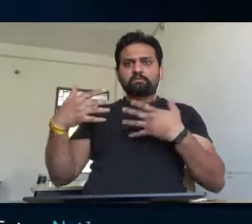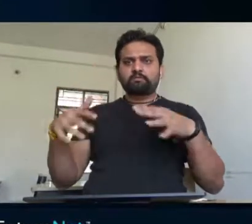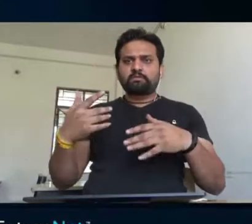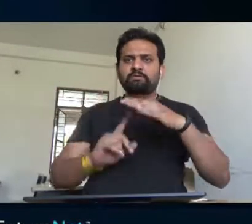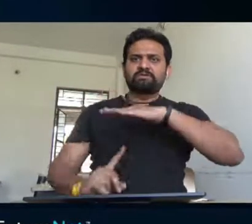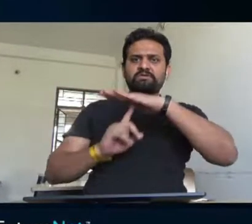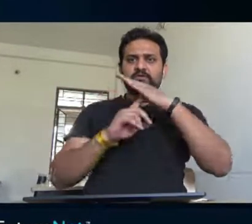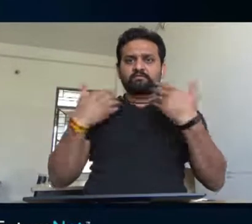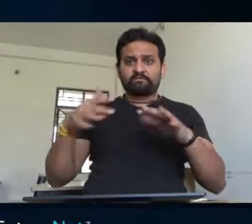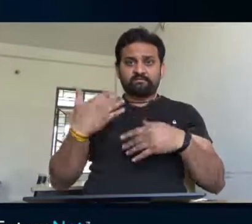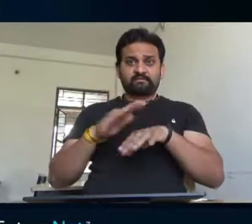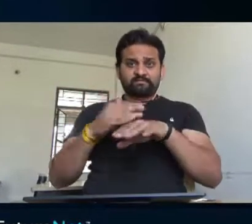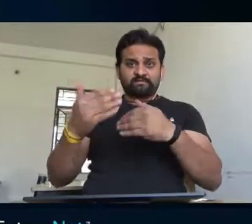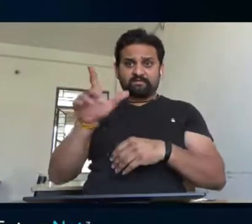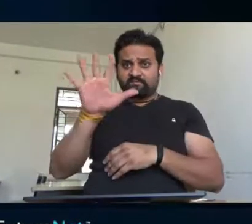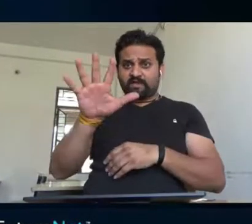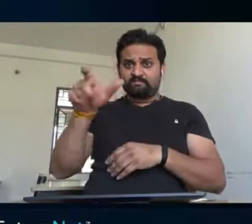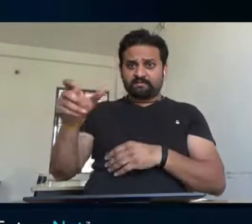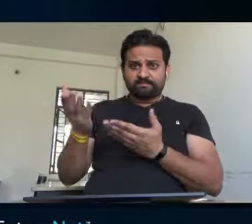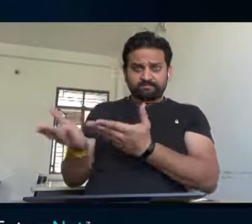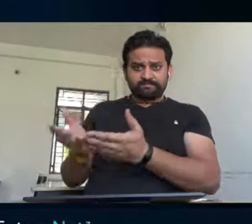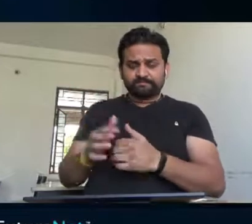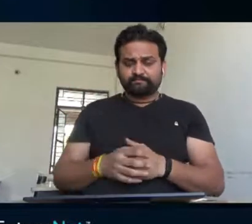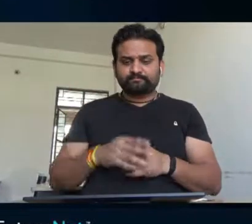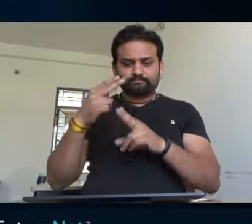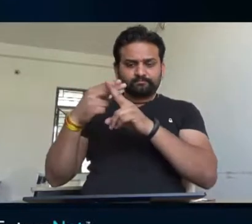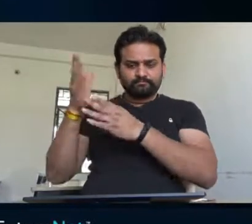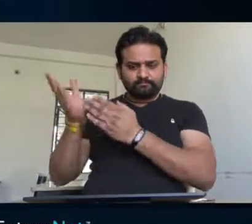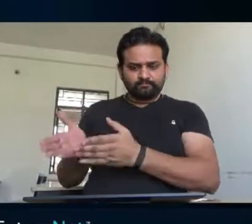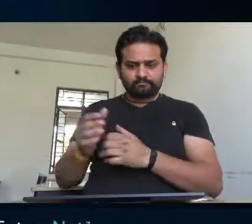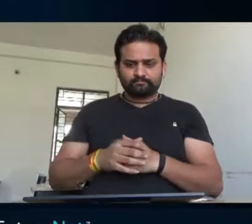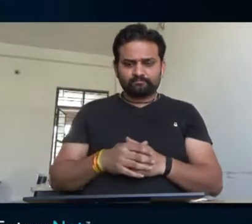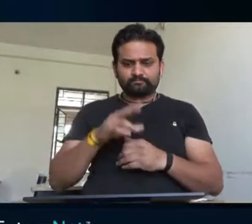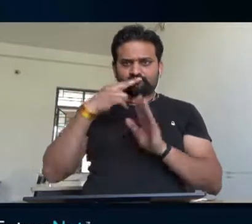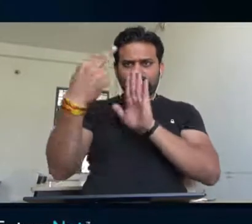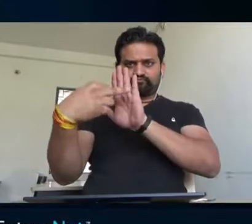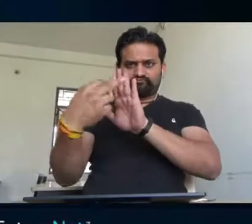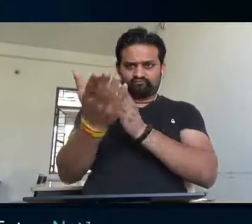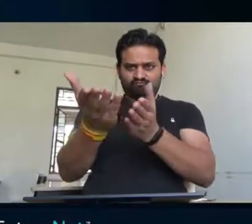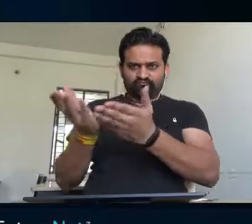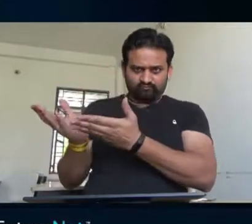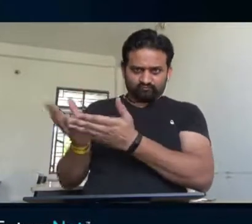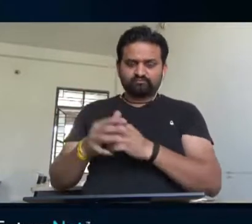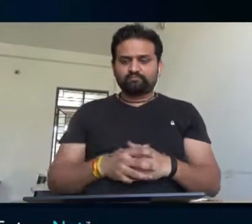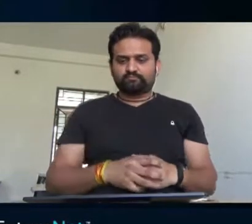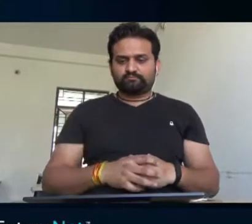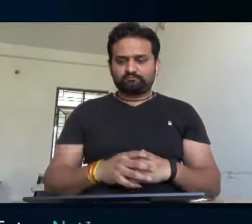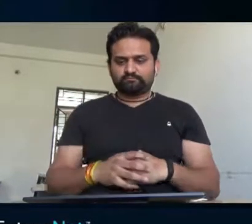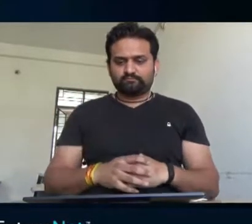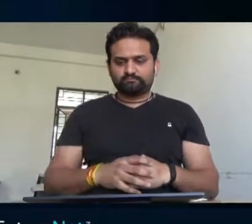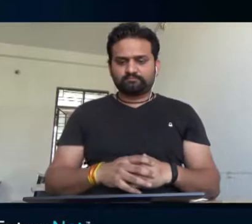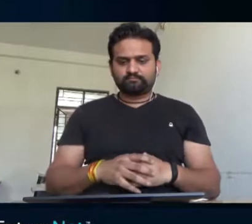highest position in the company. And these are these 3 usernames. Please, ladies and gentlemen, read by yourself. And